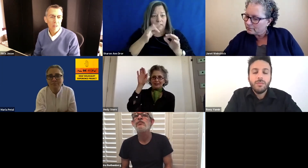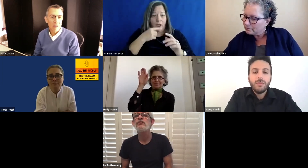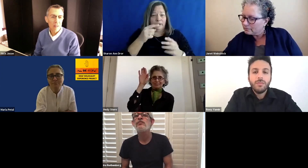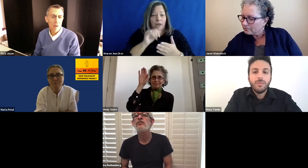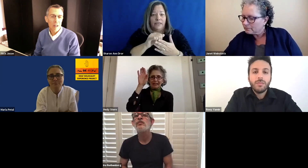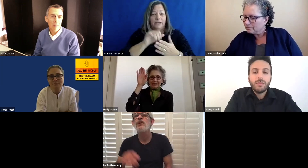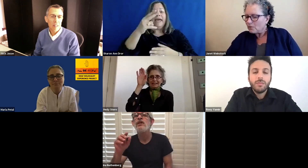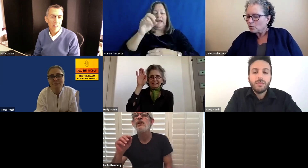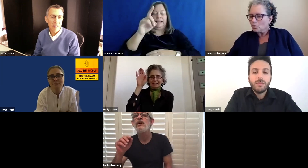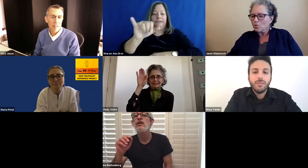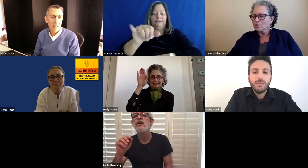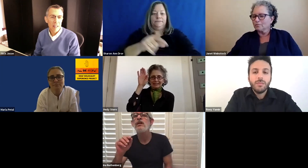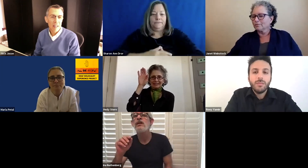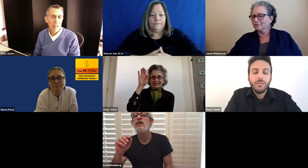want to comment on that? Hedy?